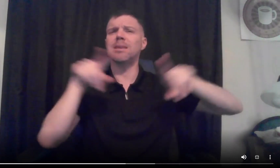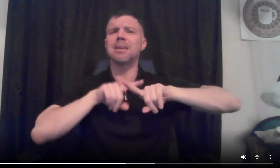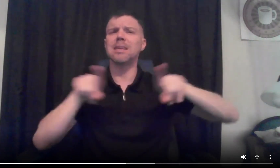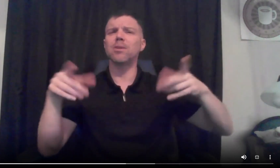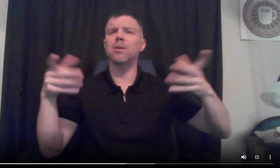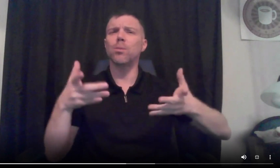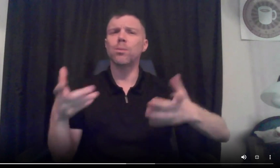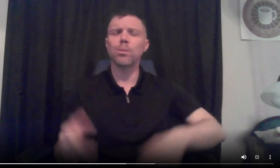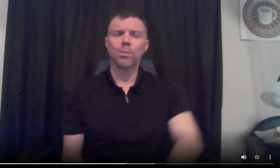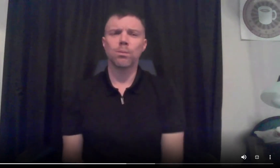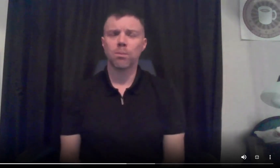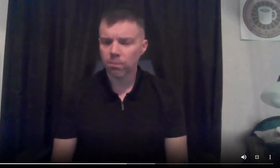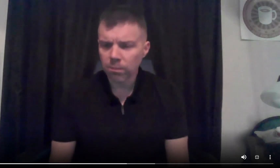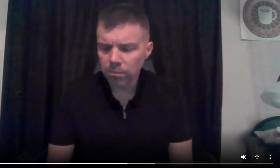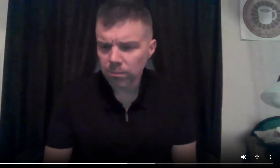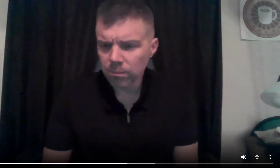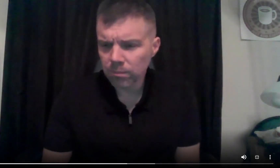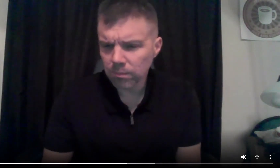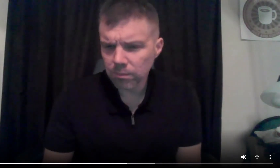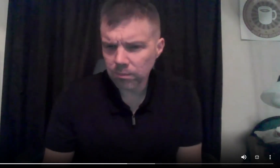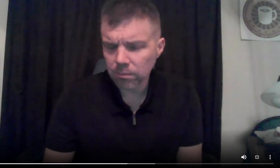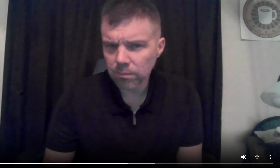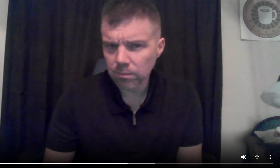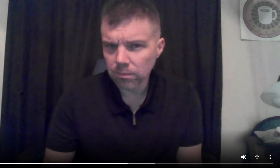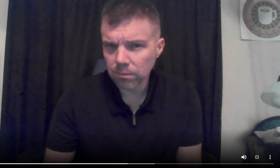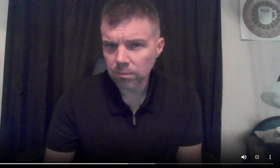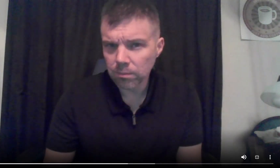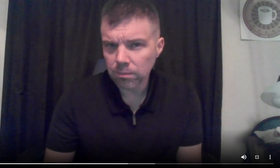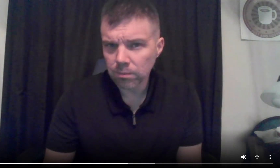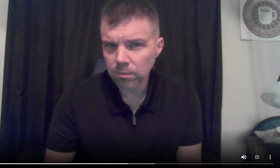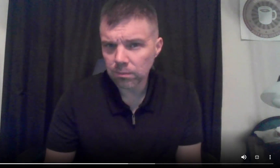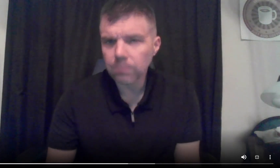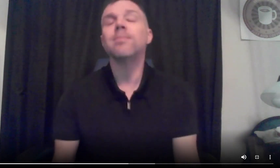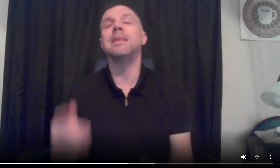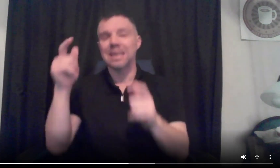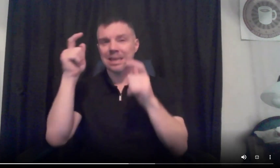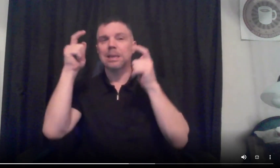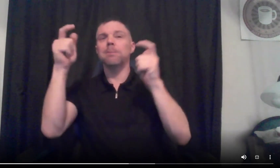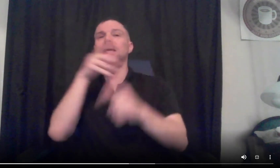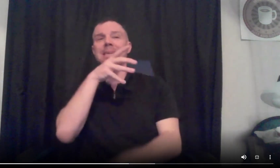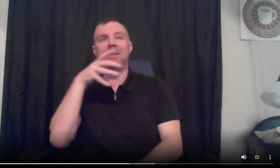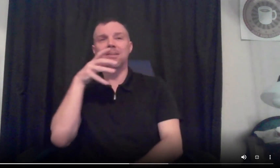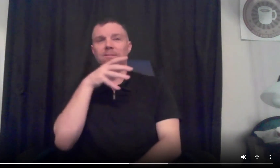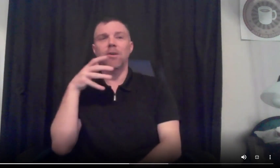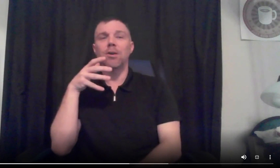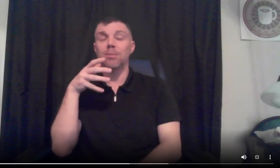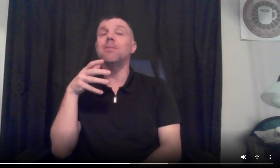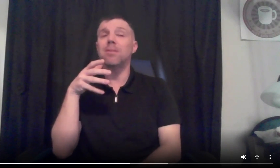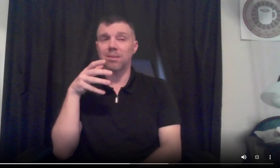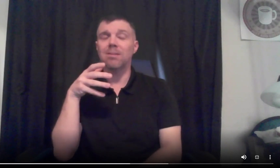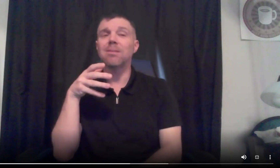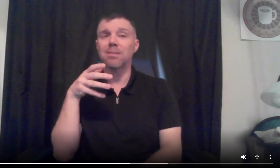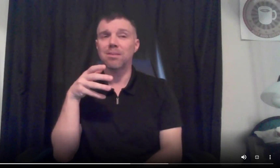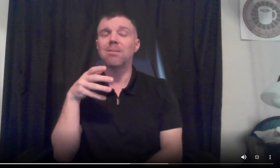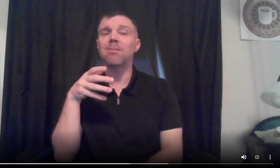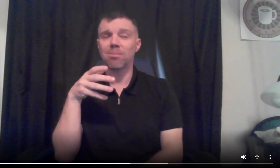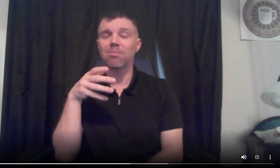right? What was the difference between the farms of the North and the South? The South had bigger